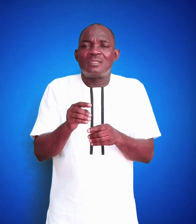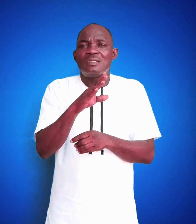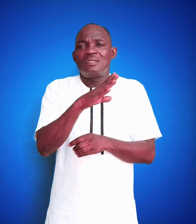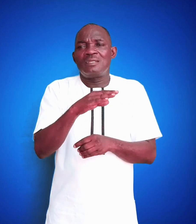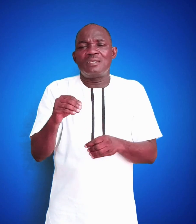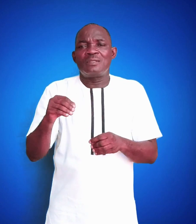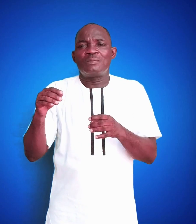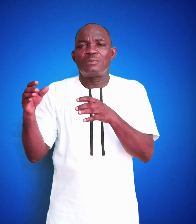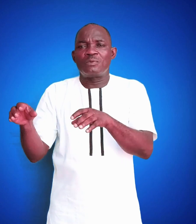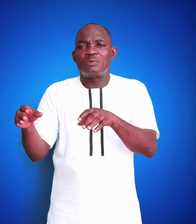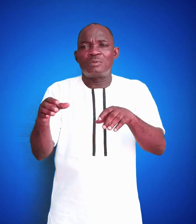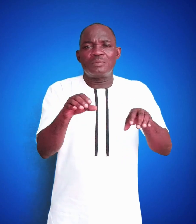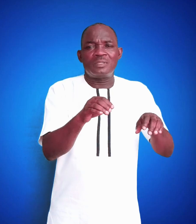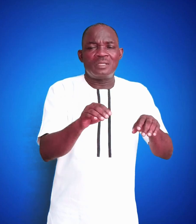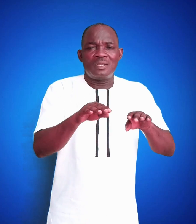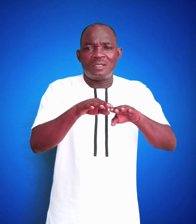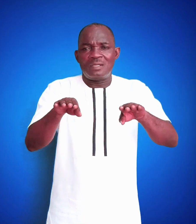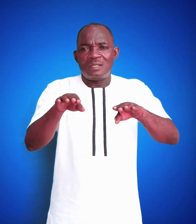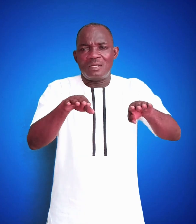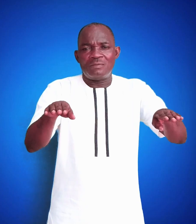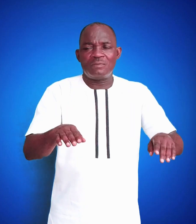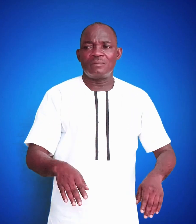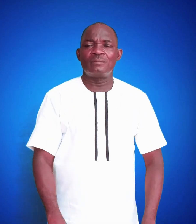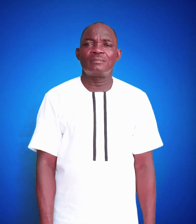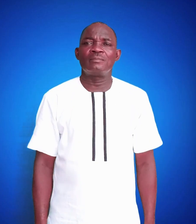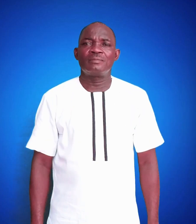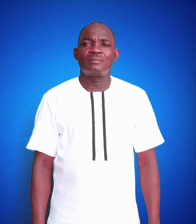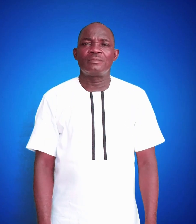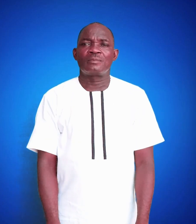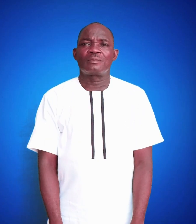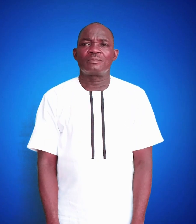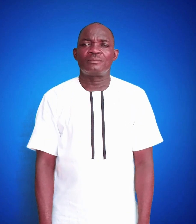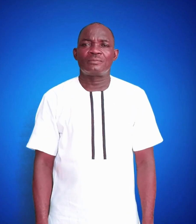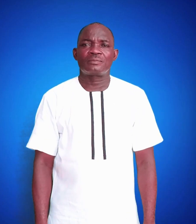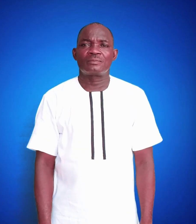and community levels.